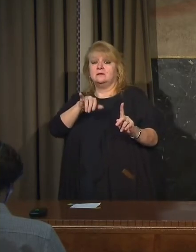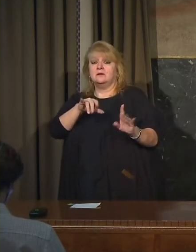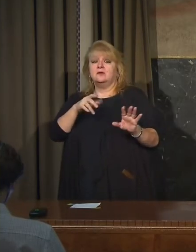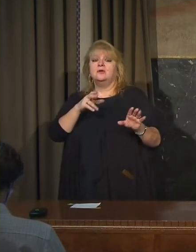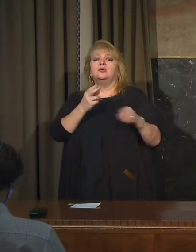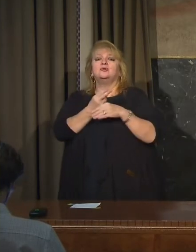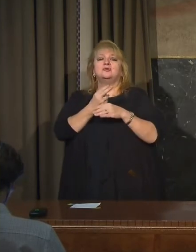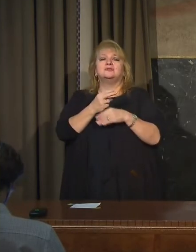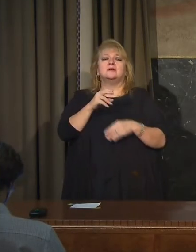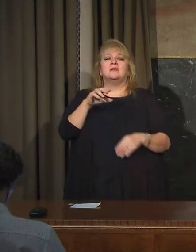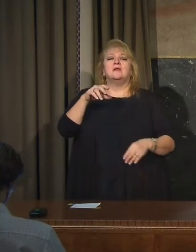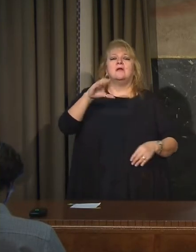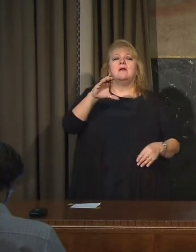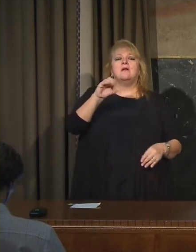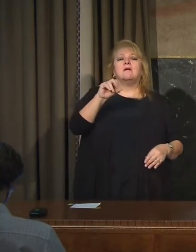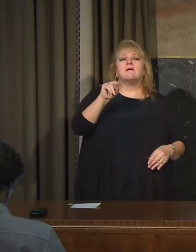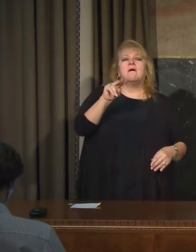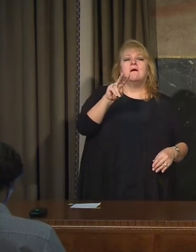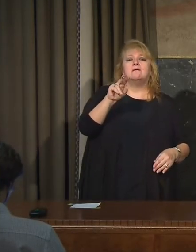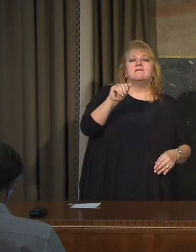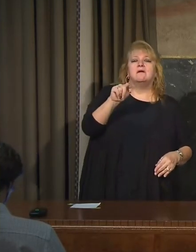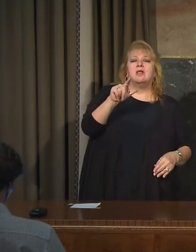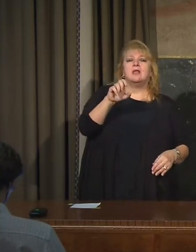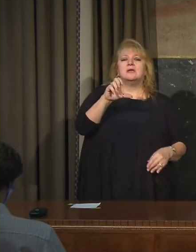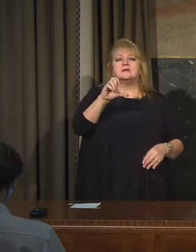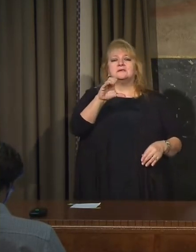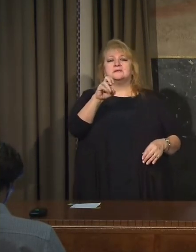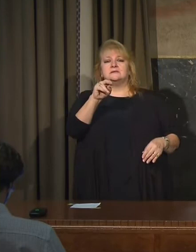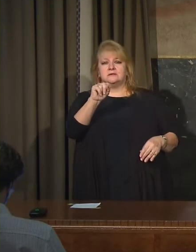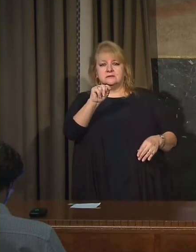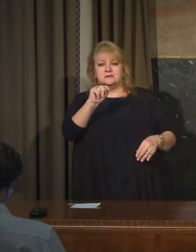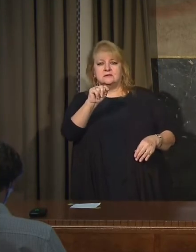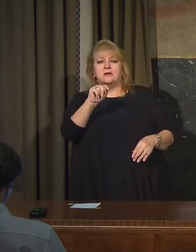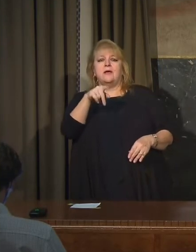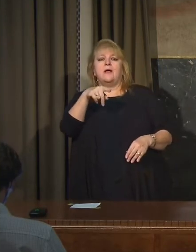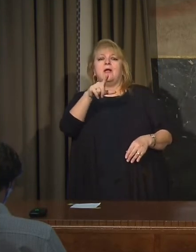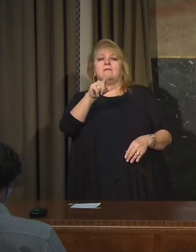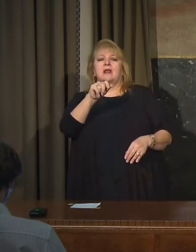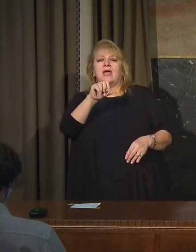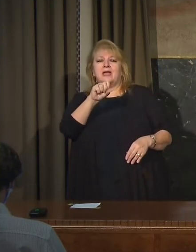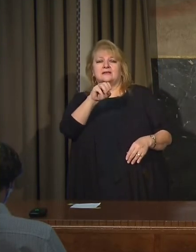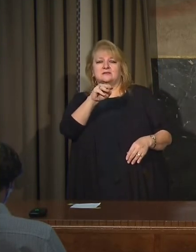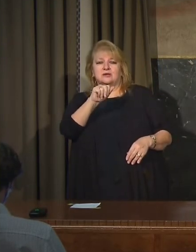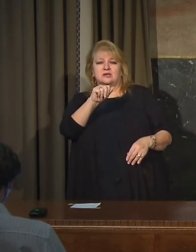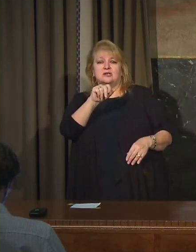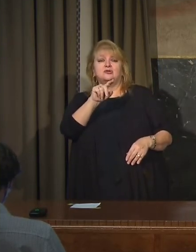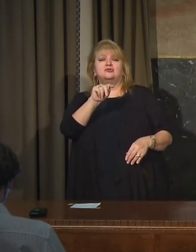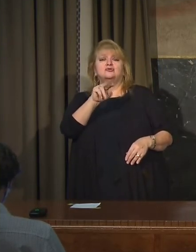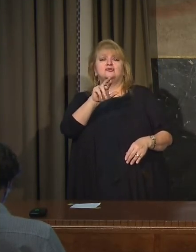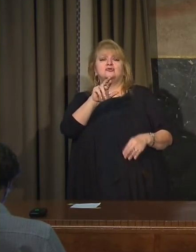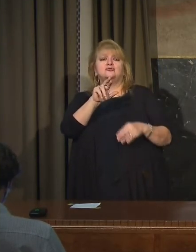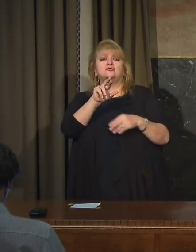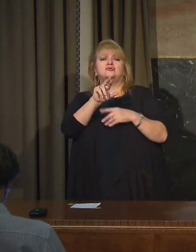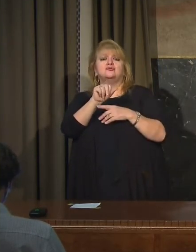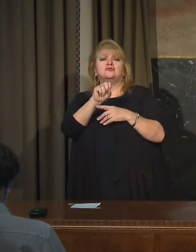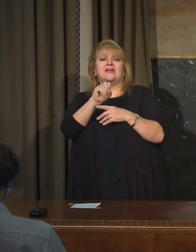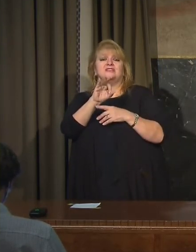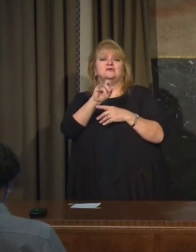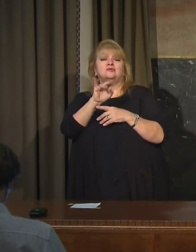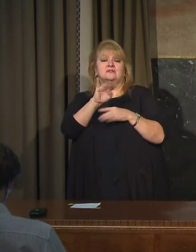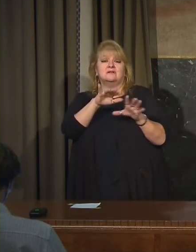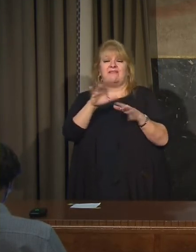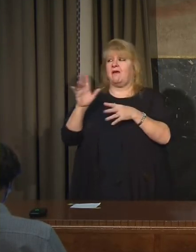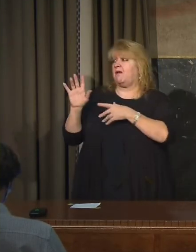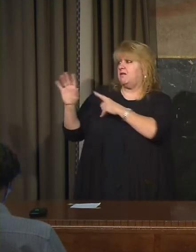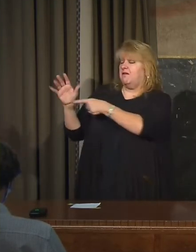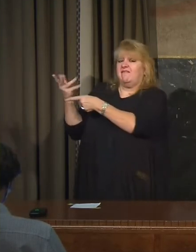convalescent plasma transfusions. And then there is a robust engagement across the state now from our healthcare providers